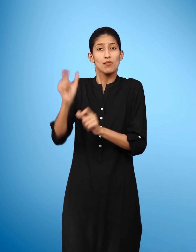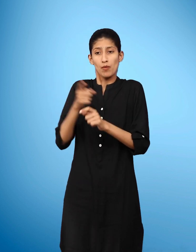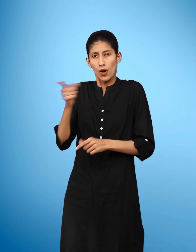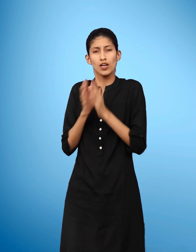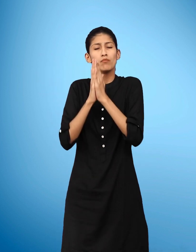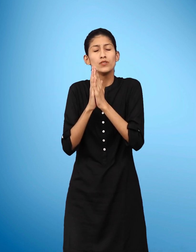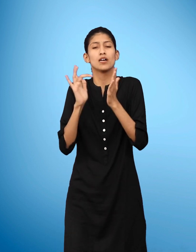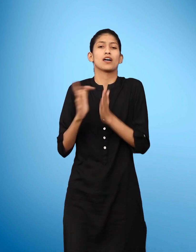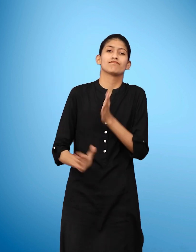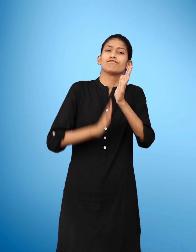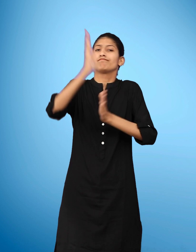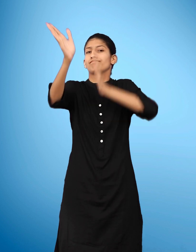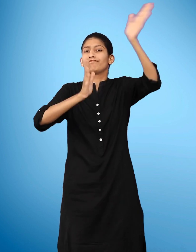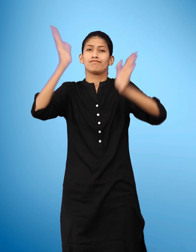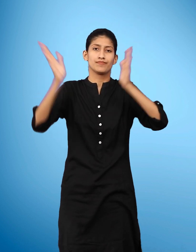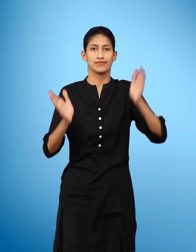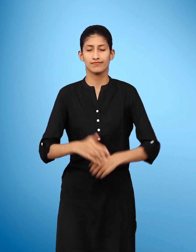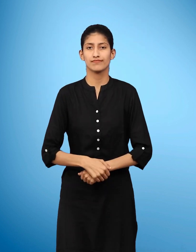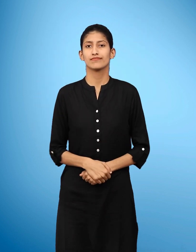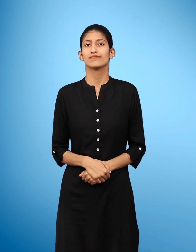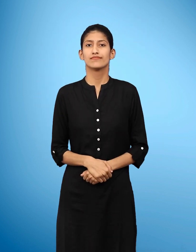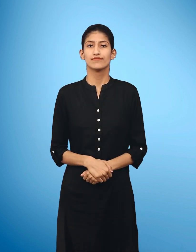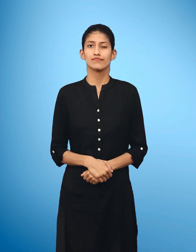in order to offer worship.